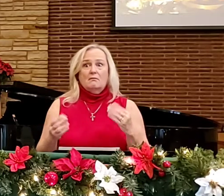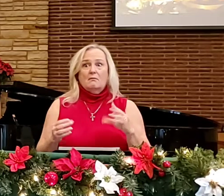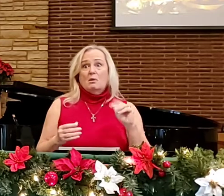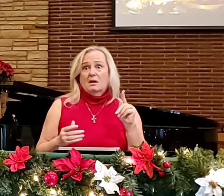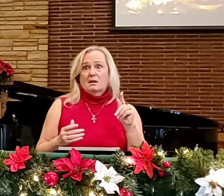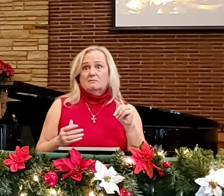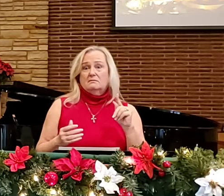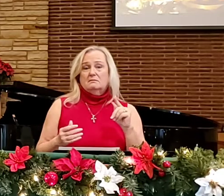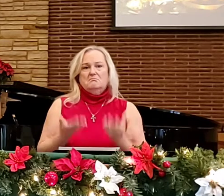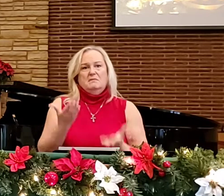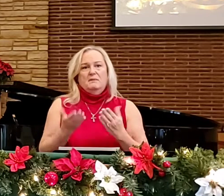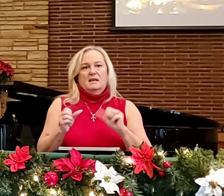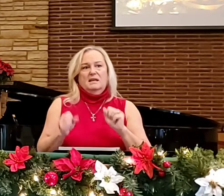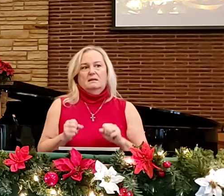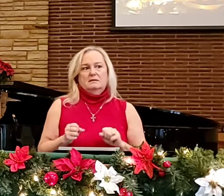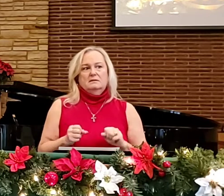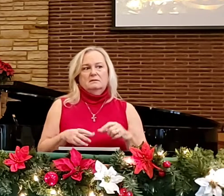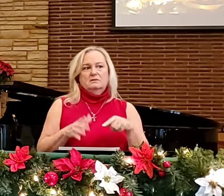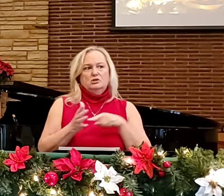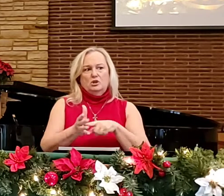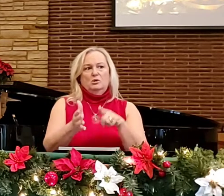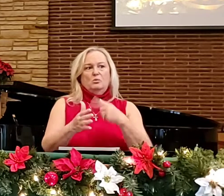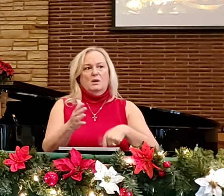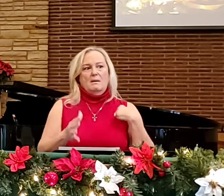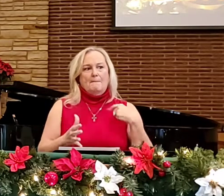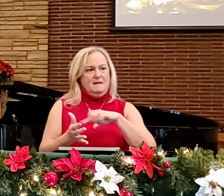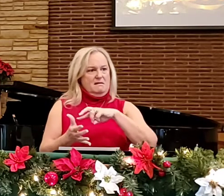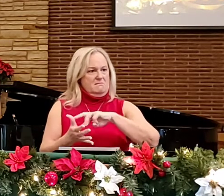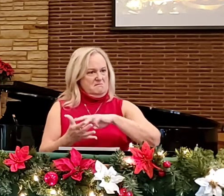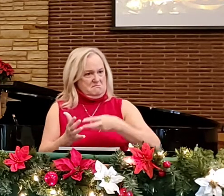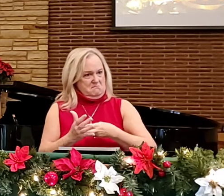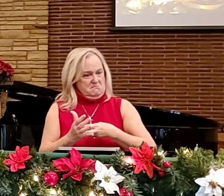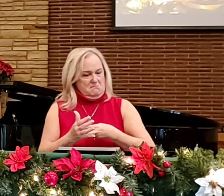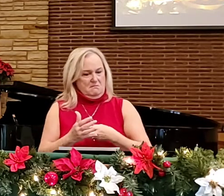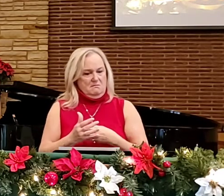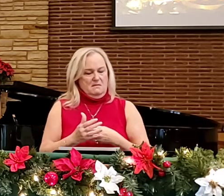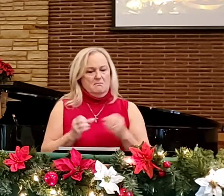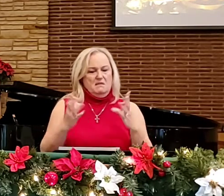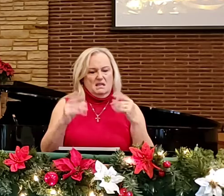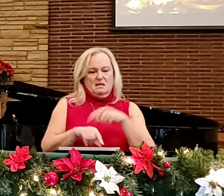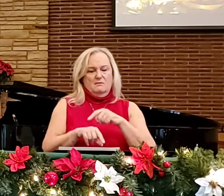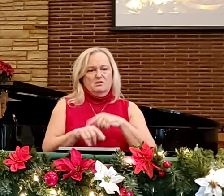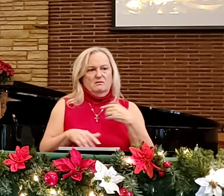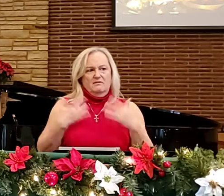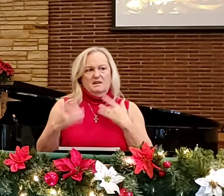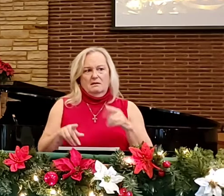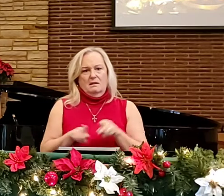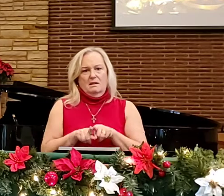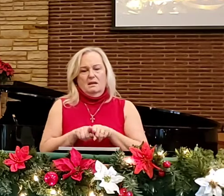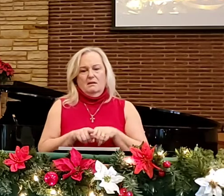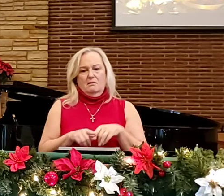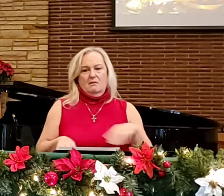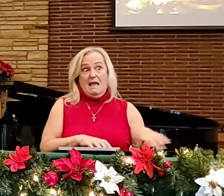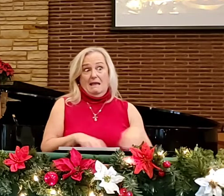Okay. Maybe I can illustrate what I mean. How many times do you feel like or act